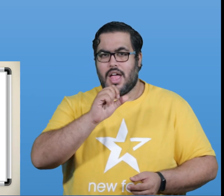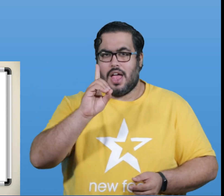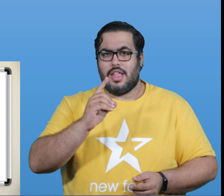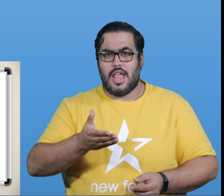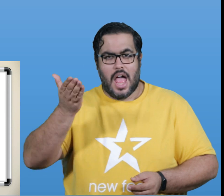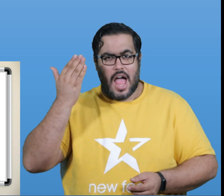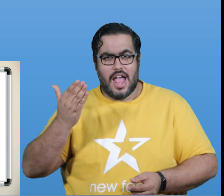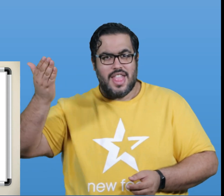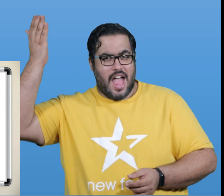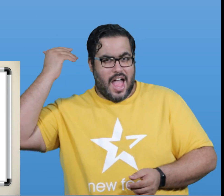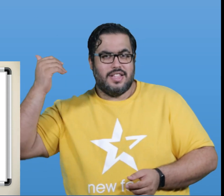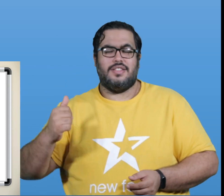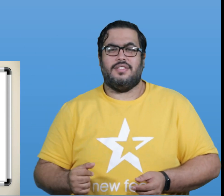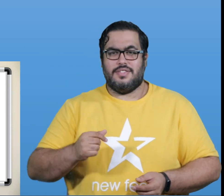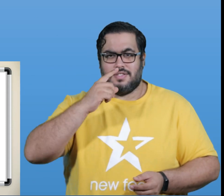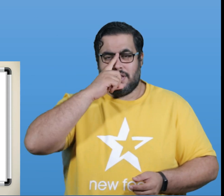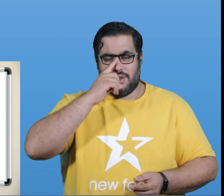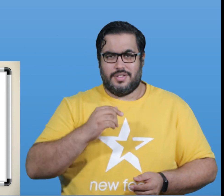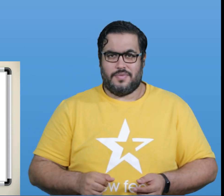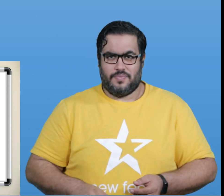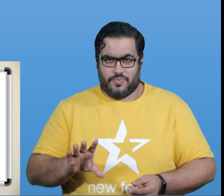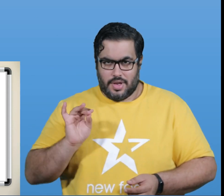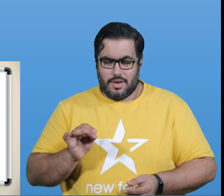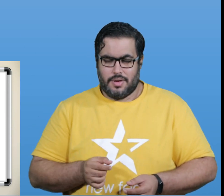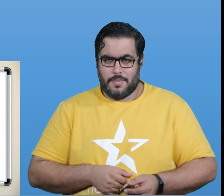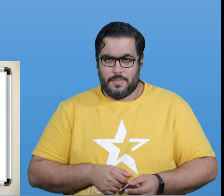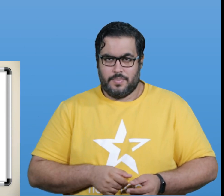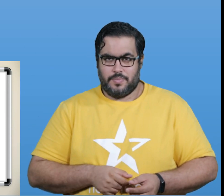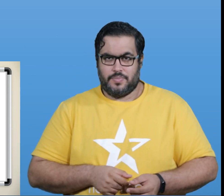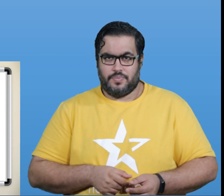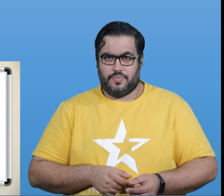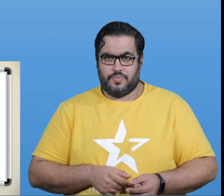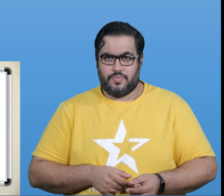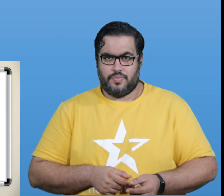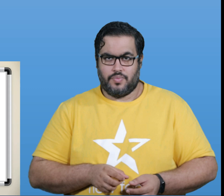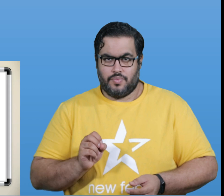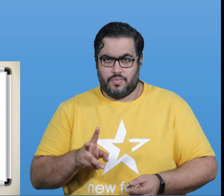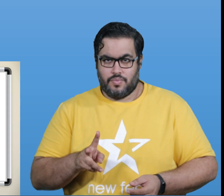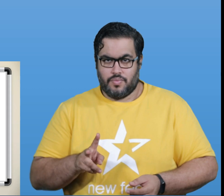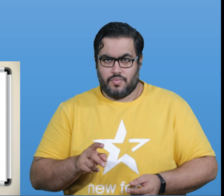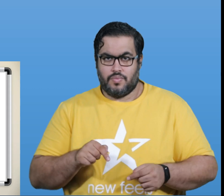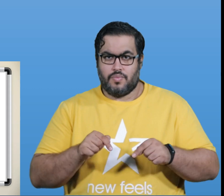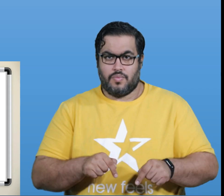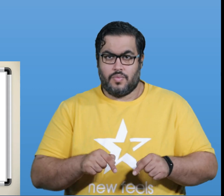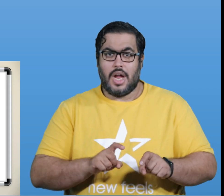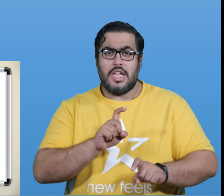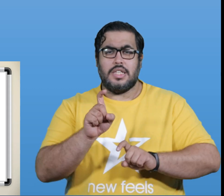had dinner before I went to bed. All right? Now for the setback questions. We